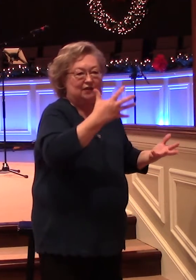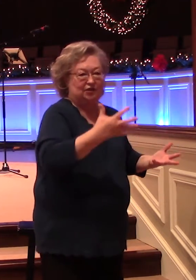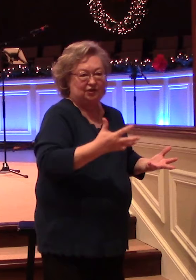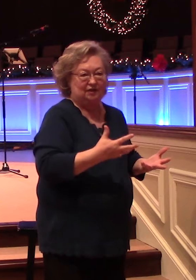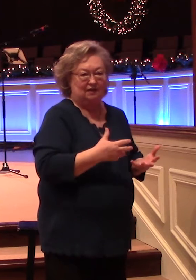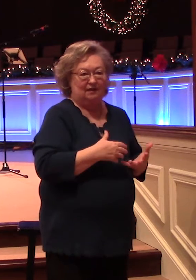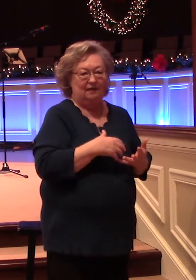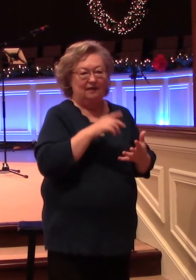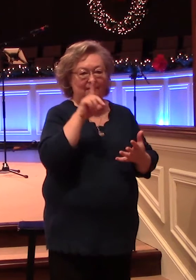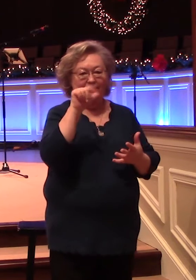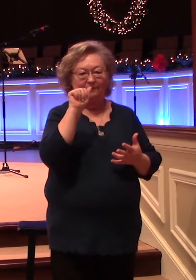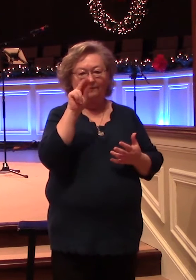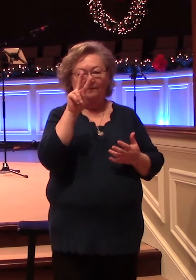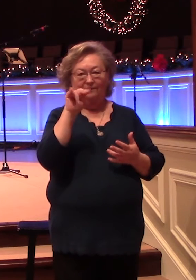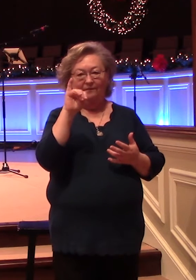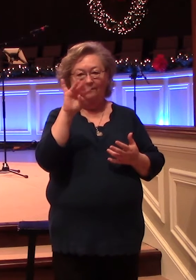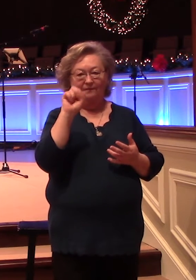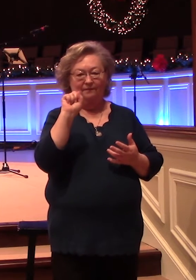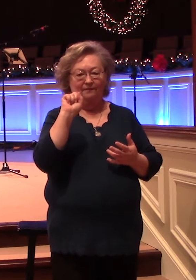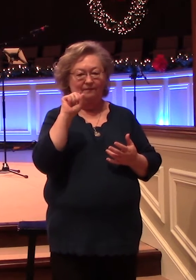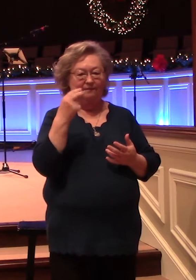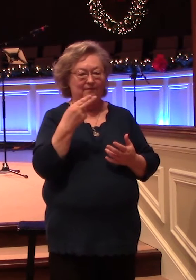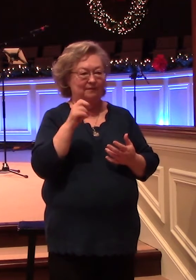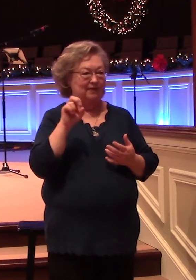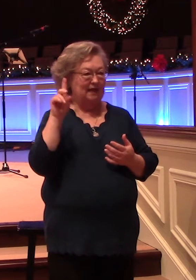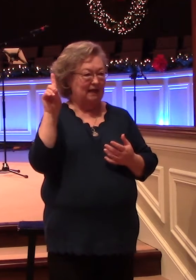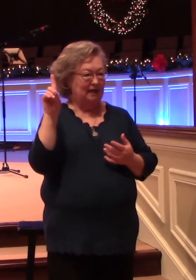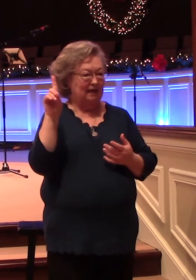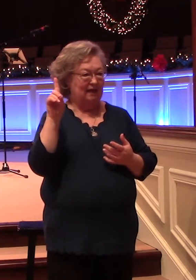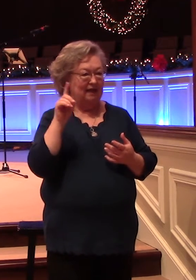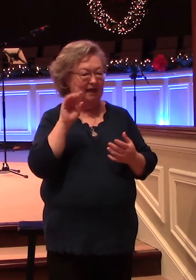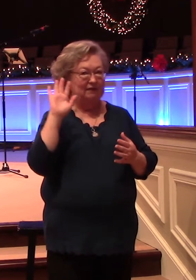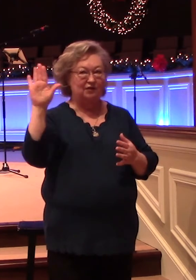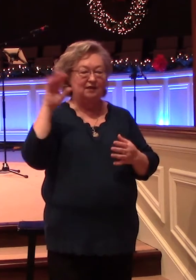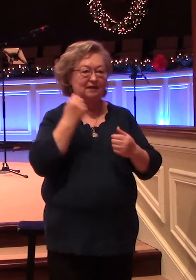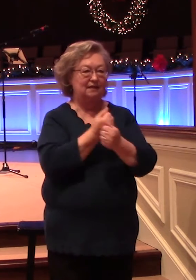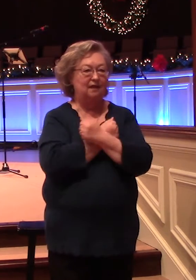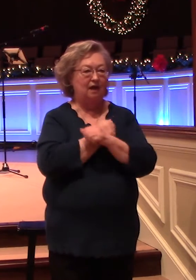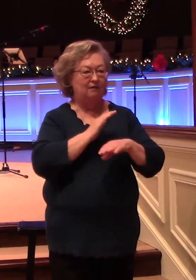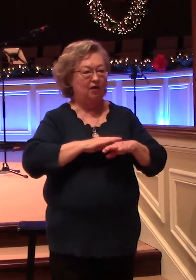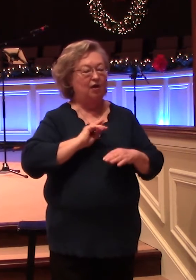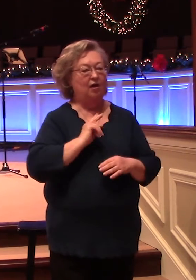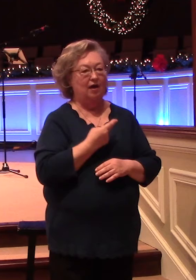3? We become children of God as a result of that.